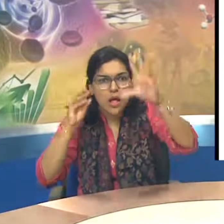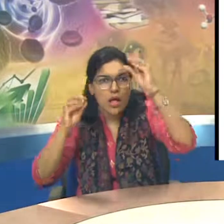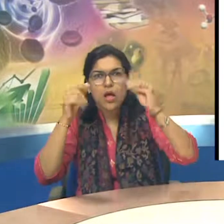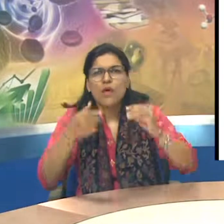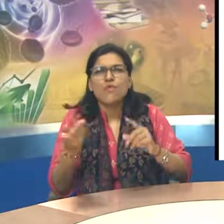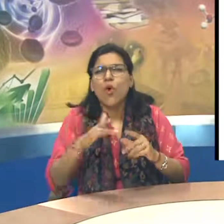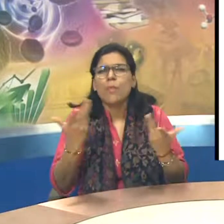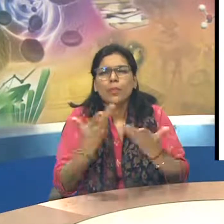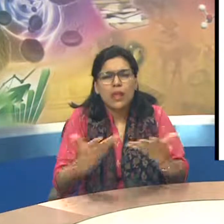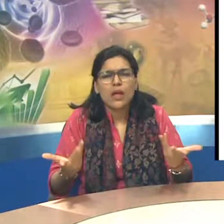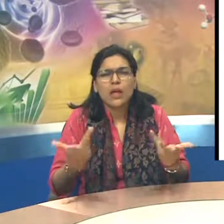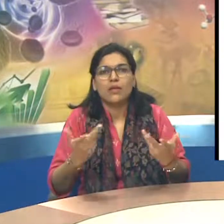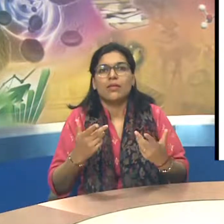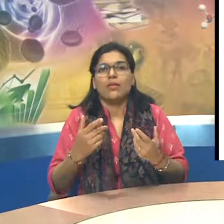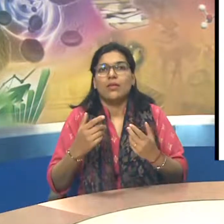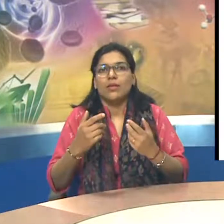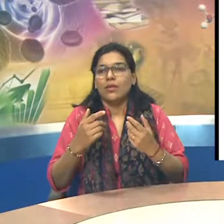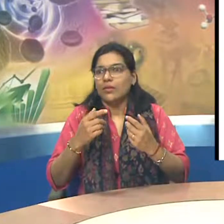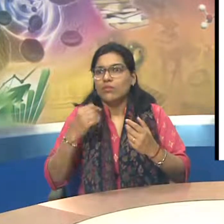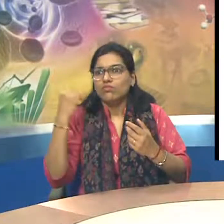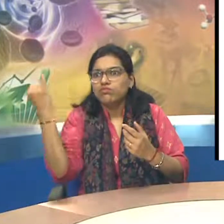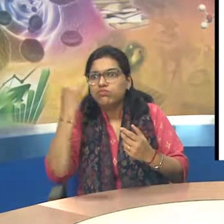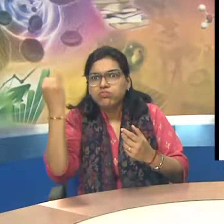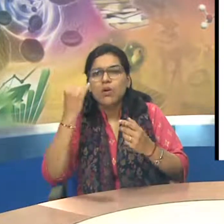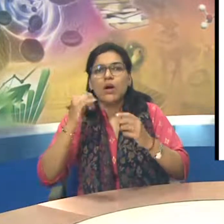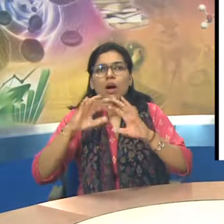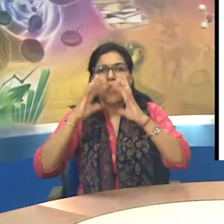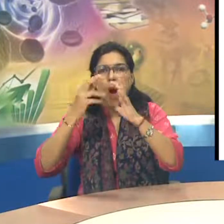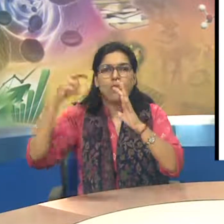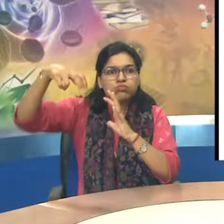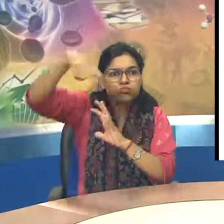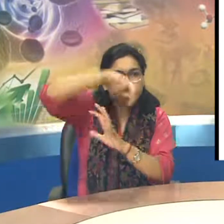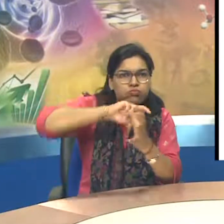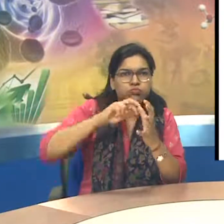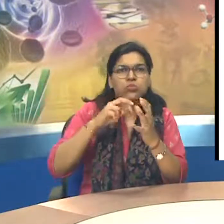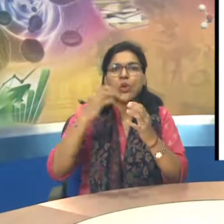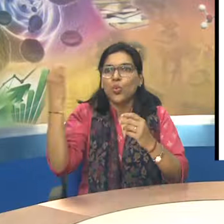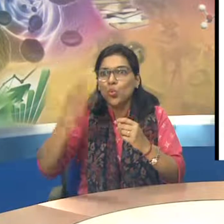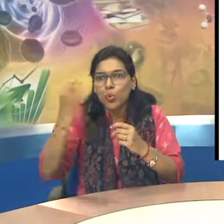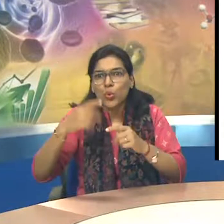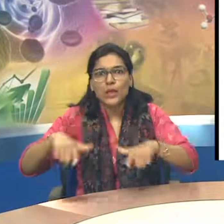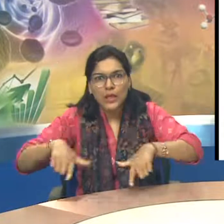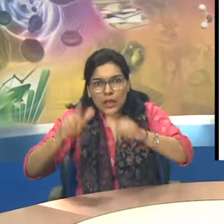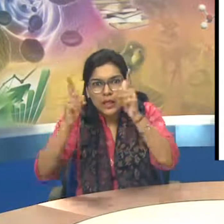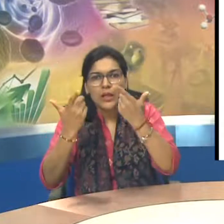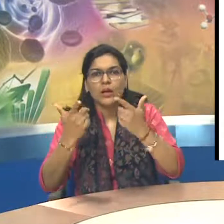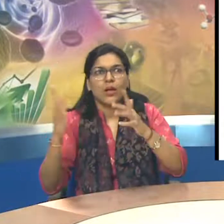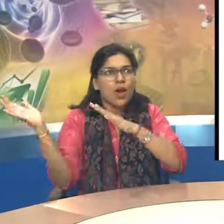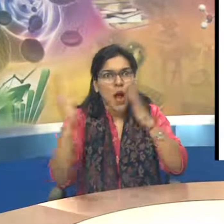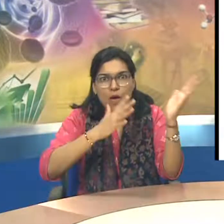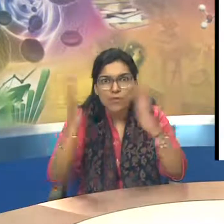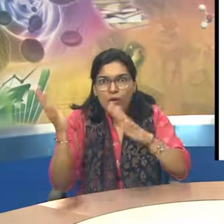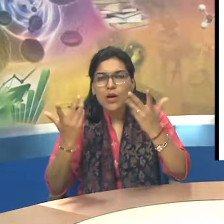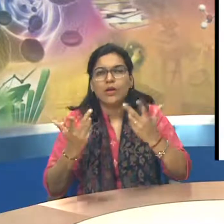it helps people to know about new discoveries,